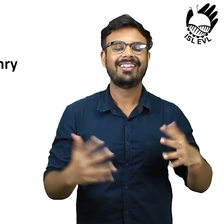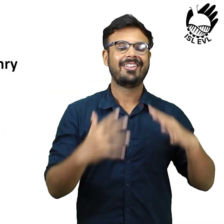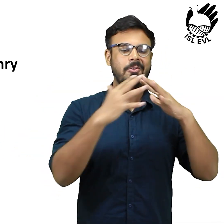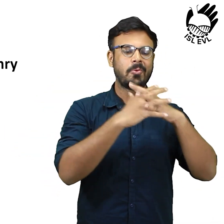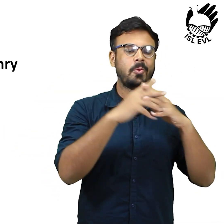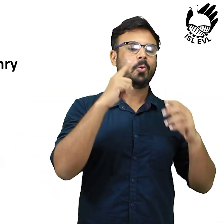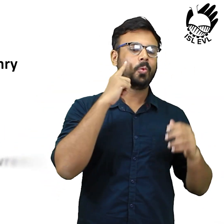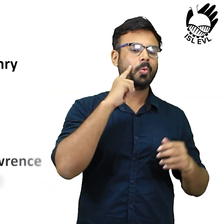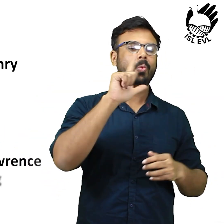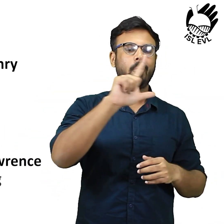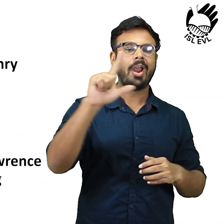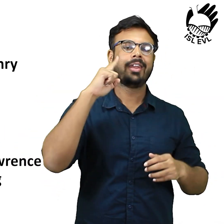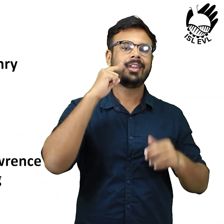William Henry